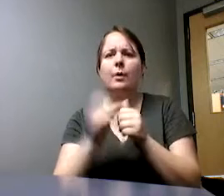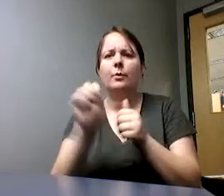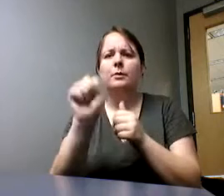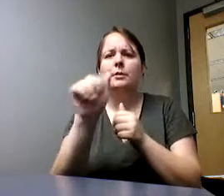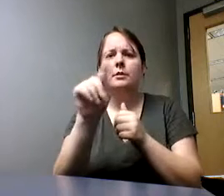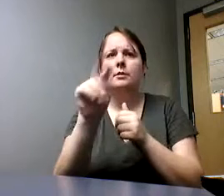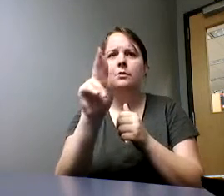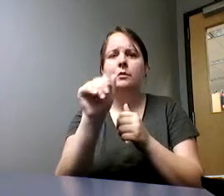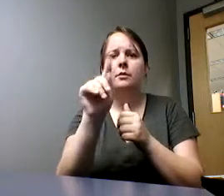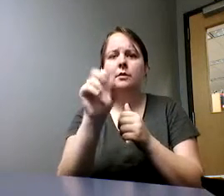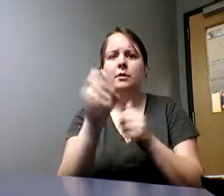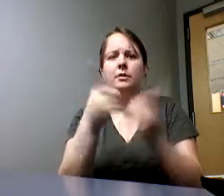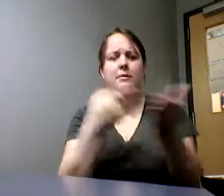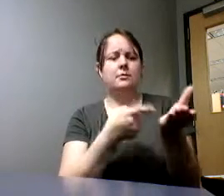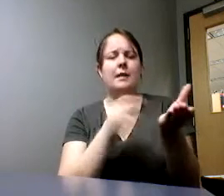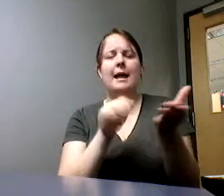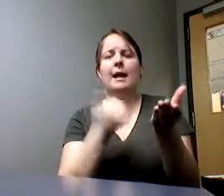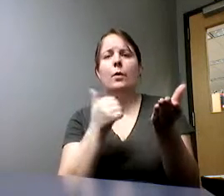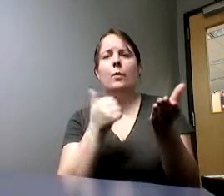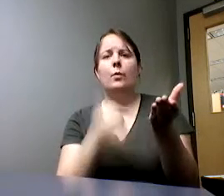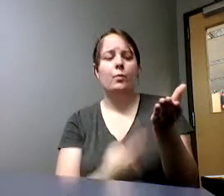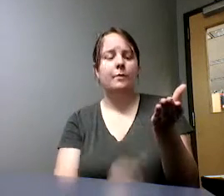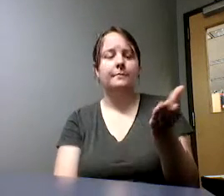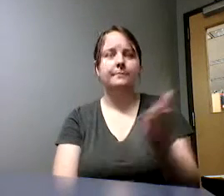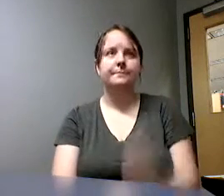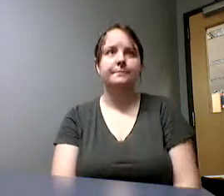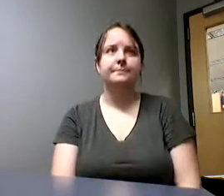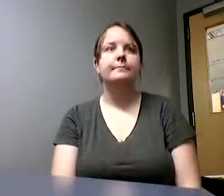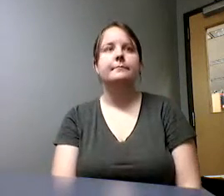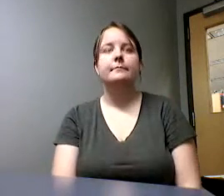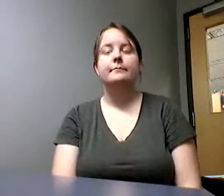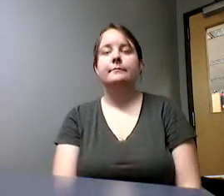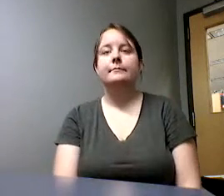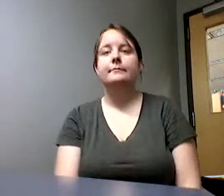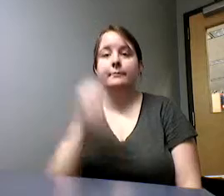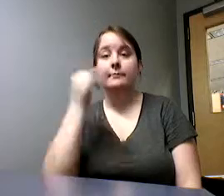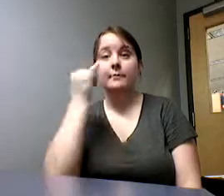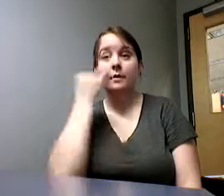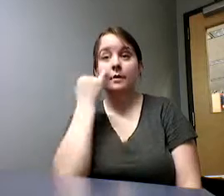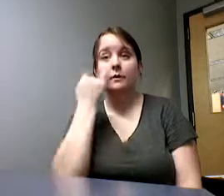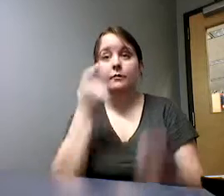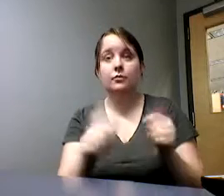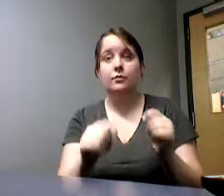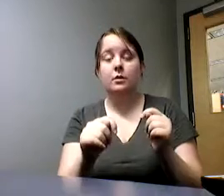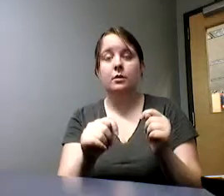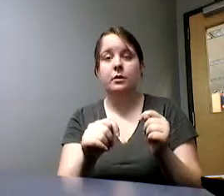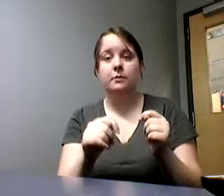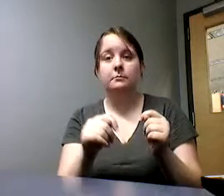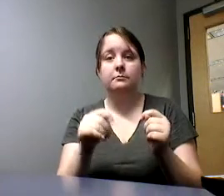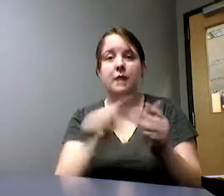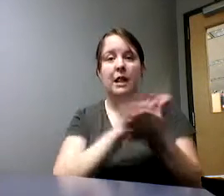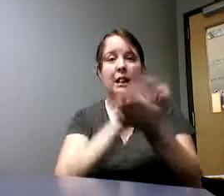Okay. Submerge it to a point where if I tried to mop up a spill or something with this, that it wouldn't